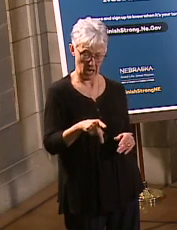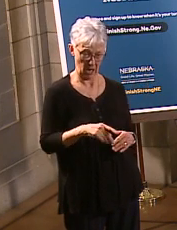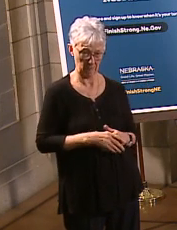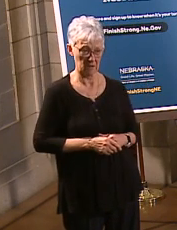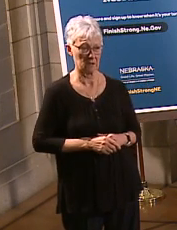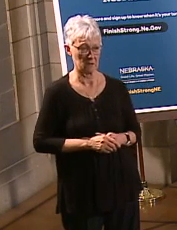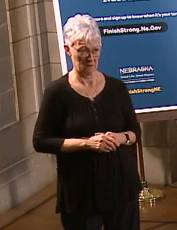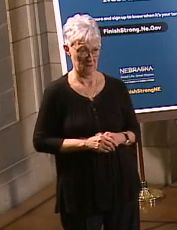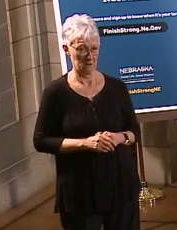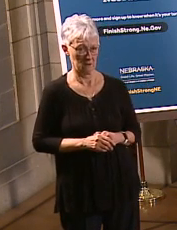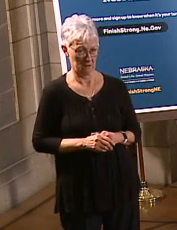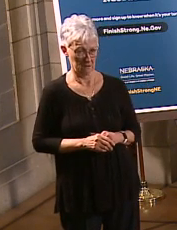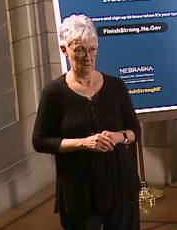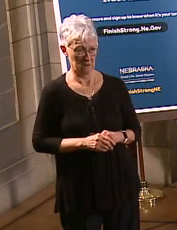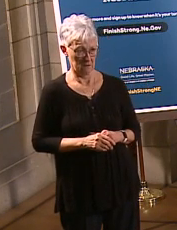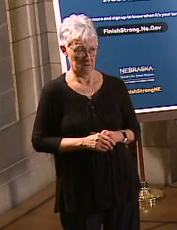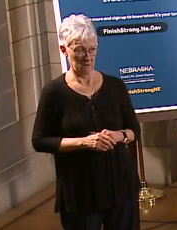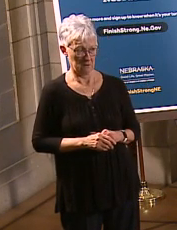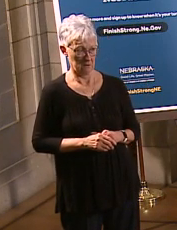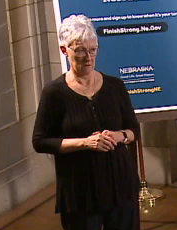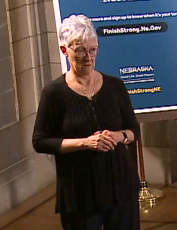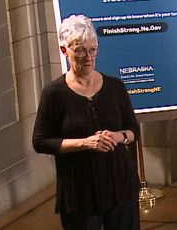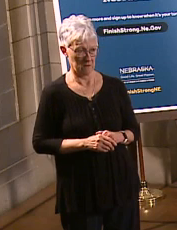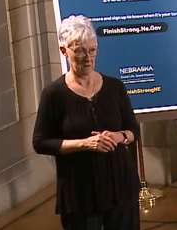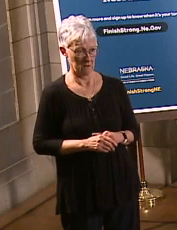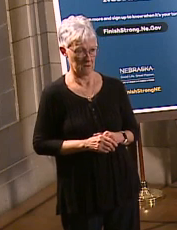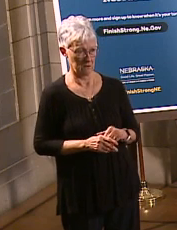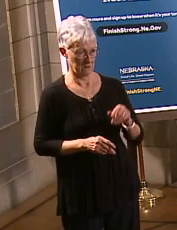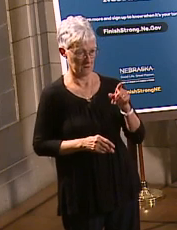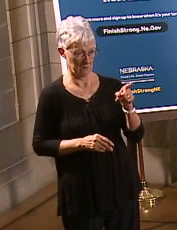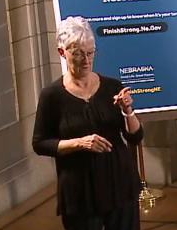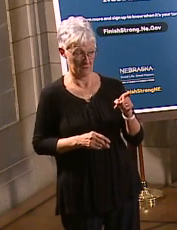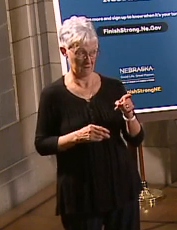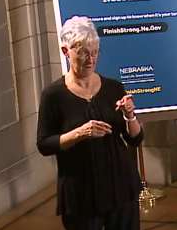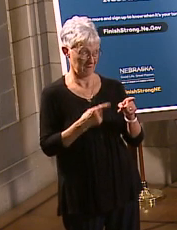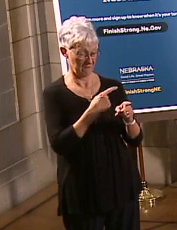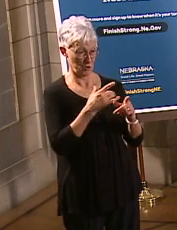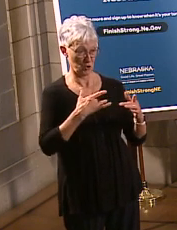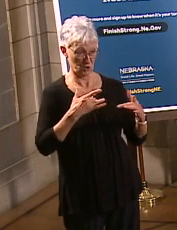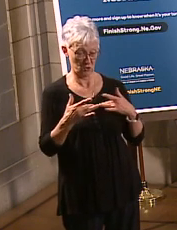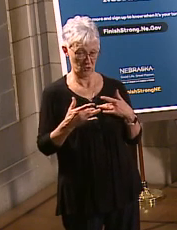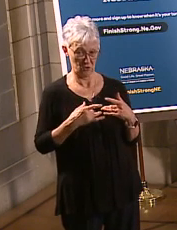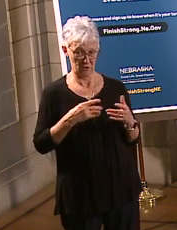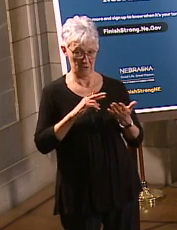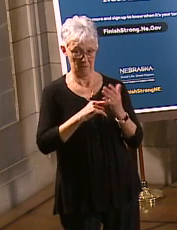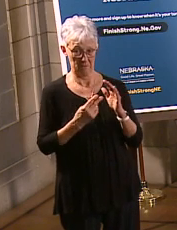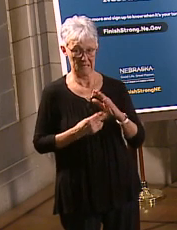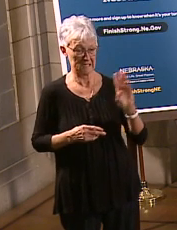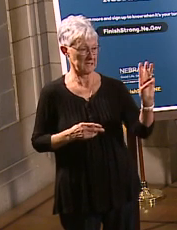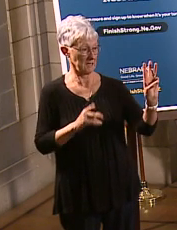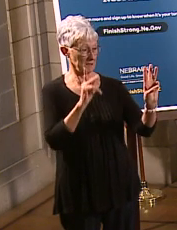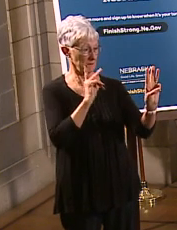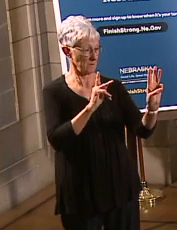that we have on our dashboard. Are you concerned if it's like 1 in 6 people are signing up